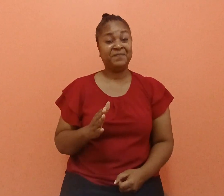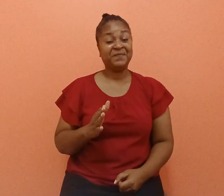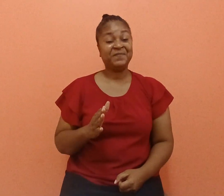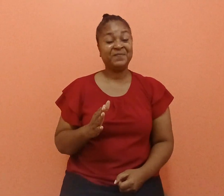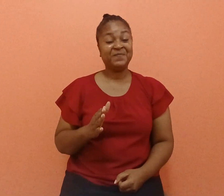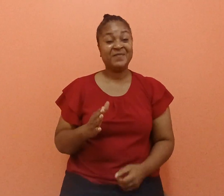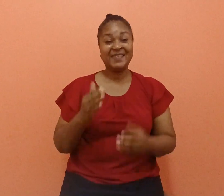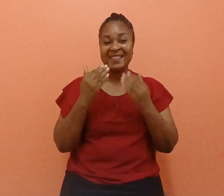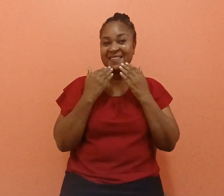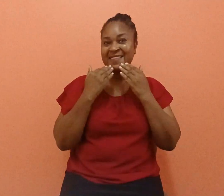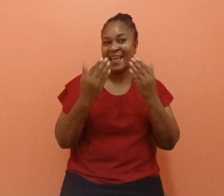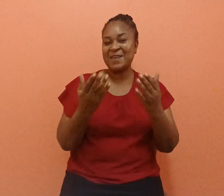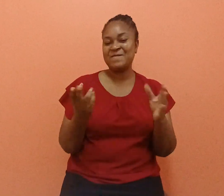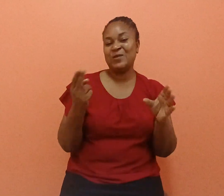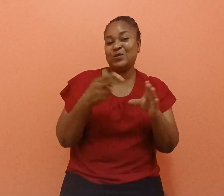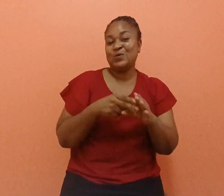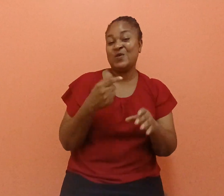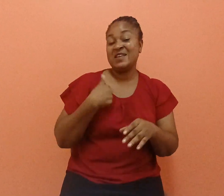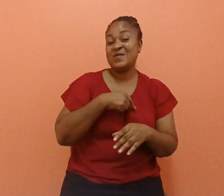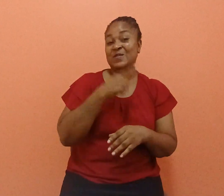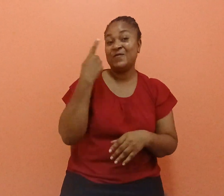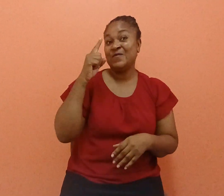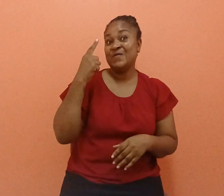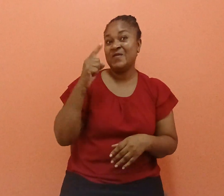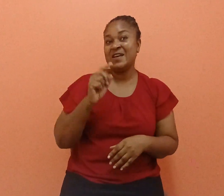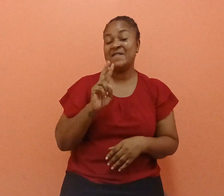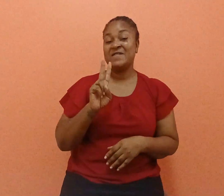Thank you for joining us for Vacation Bible Stool.